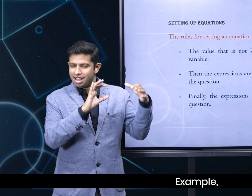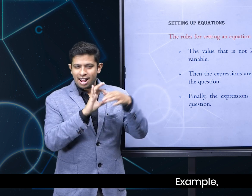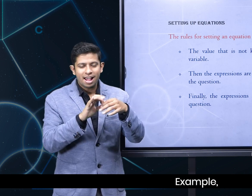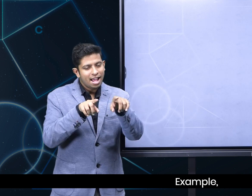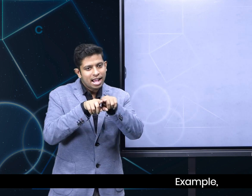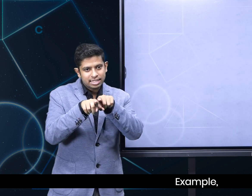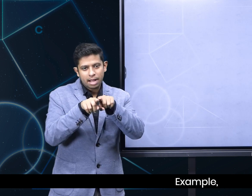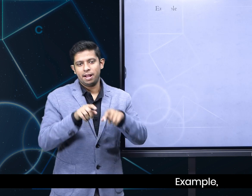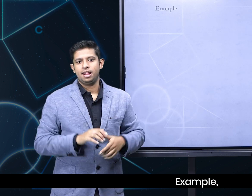Example: